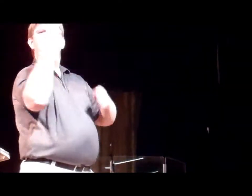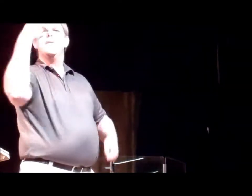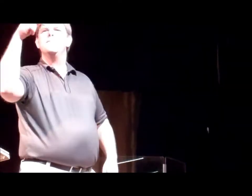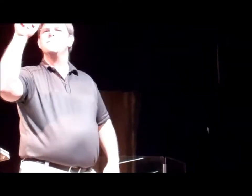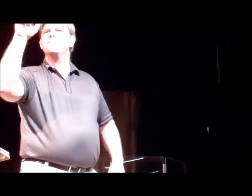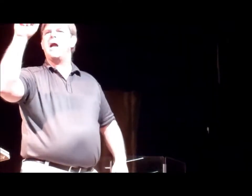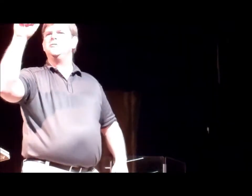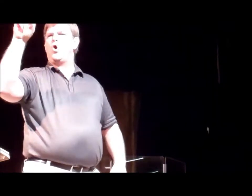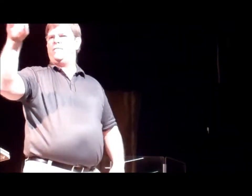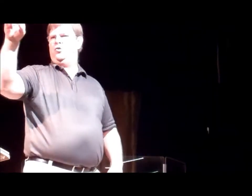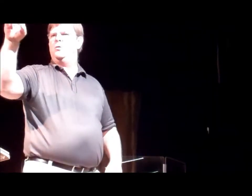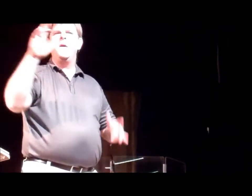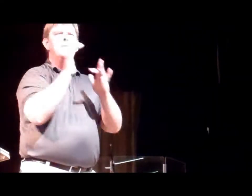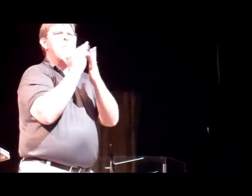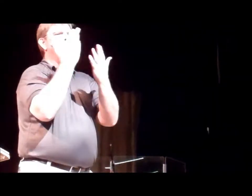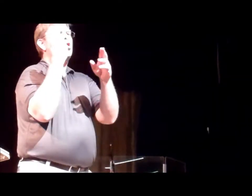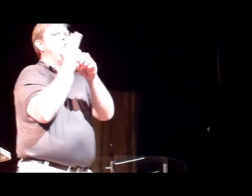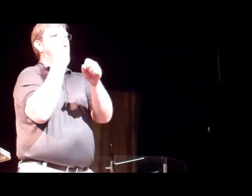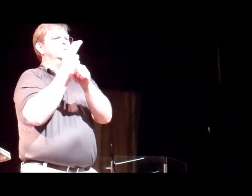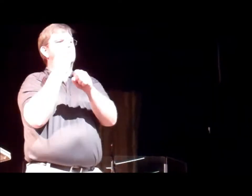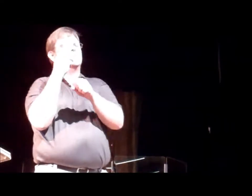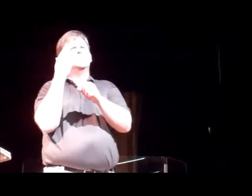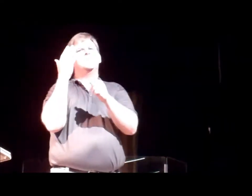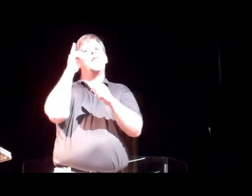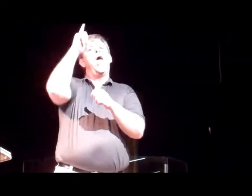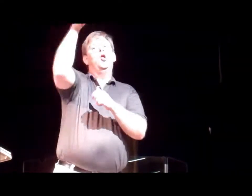They came there to celebrate Passover.